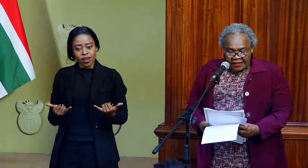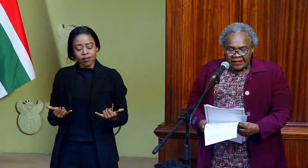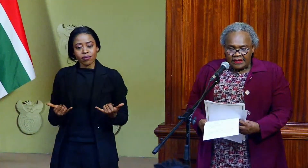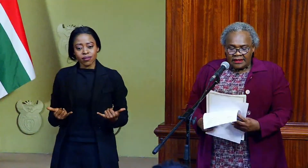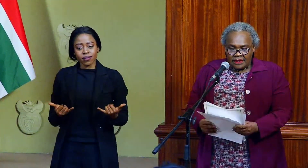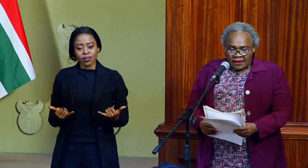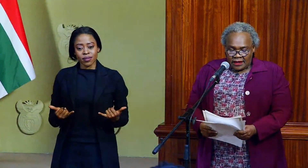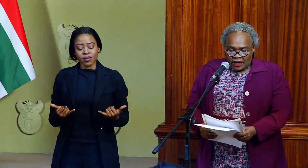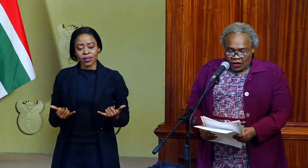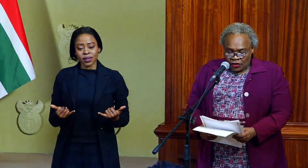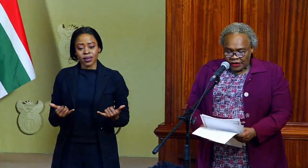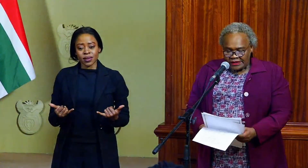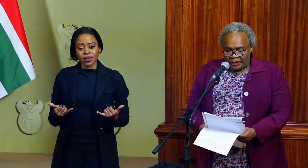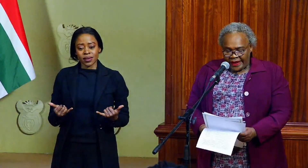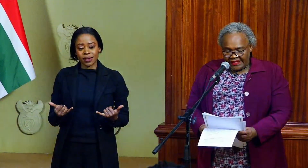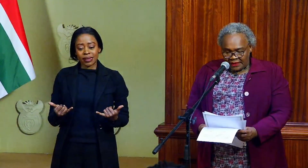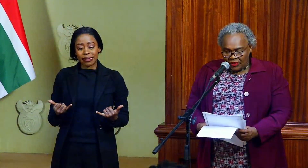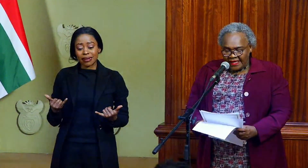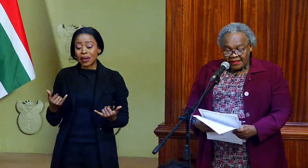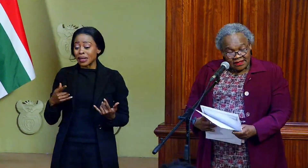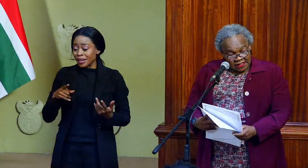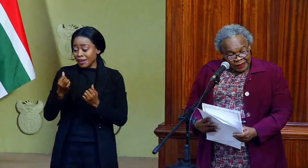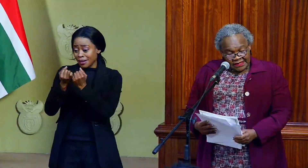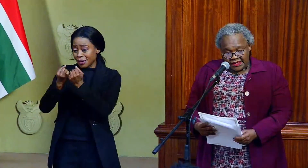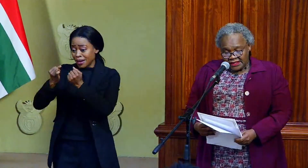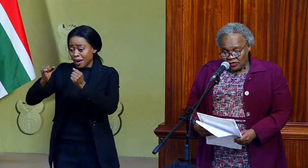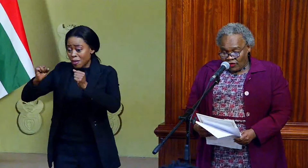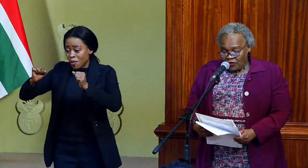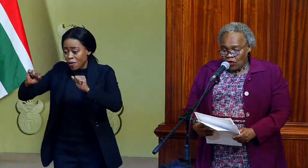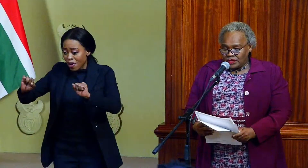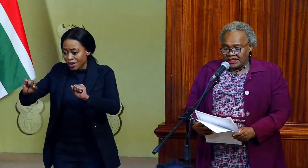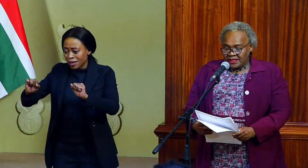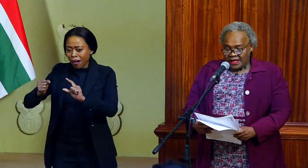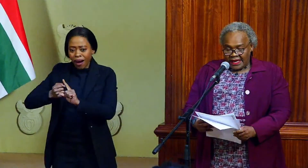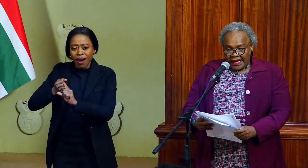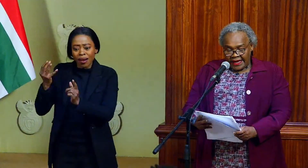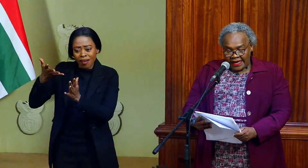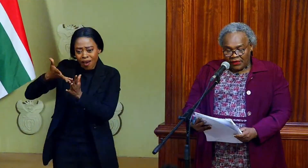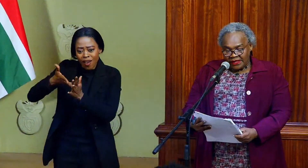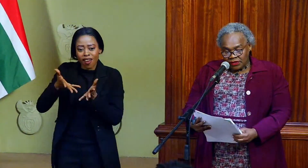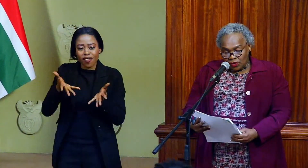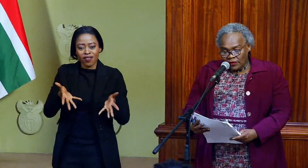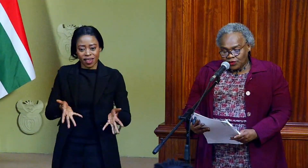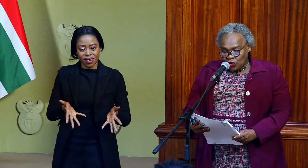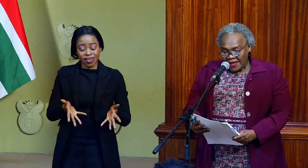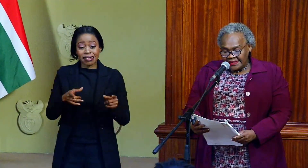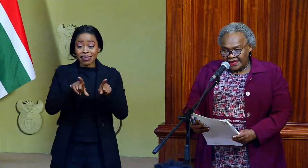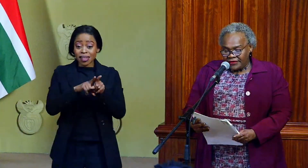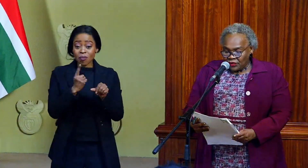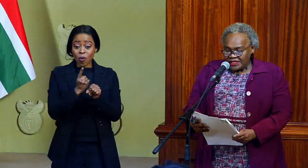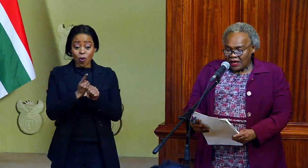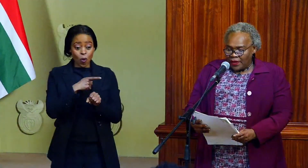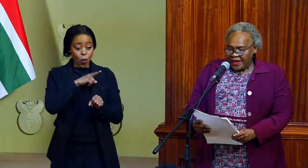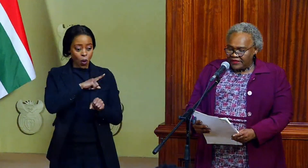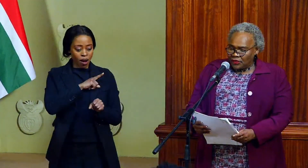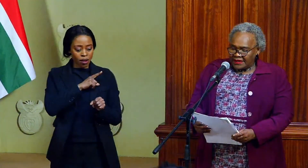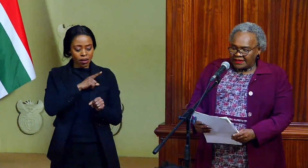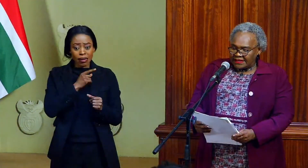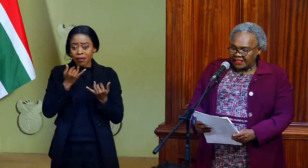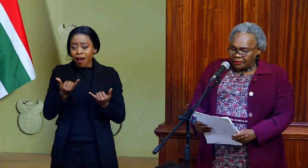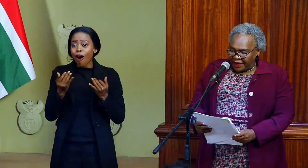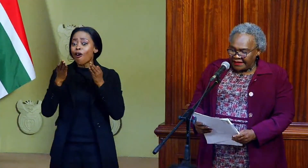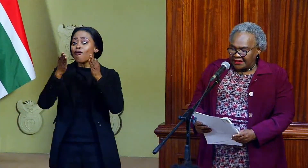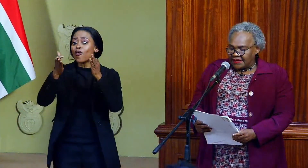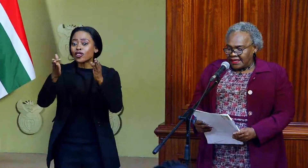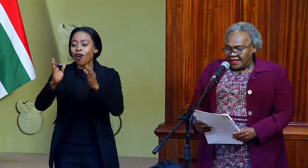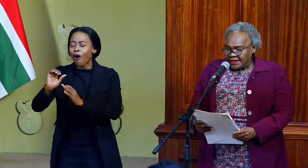a journey crossed by democratic dispensation, of course, and our resolve towards a future where everyone